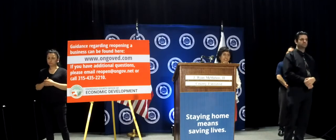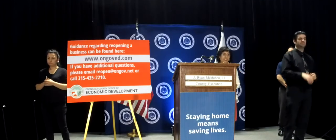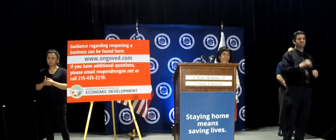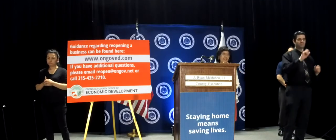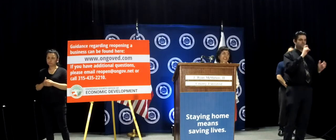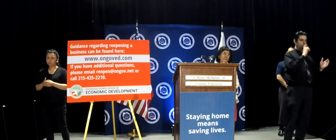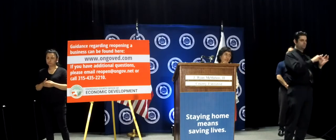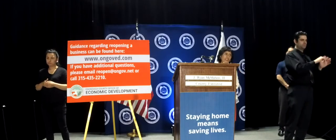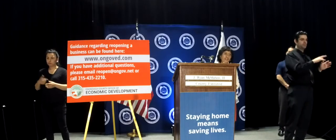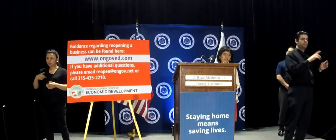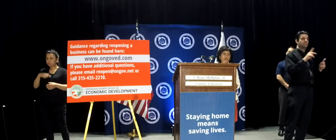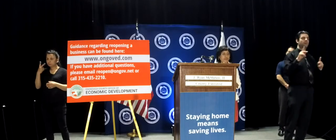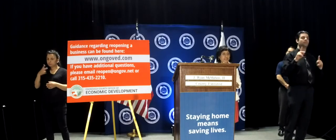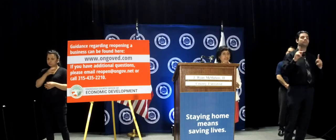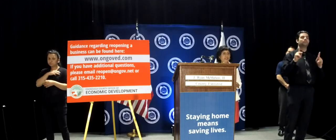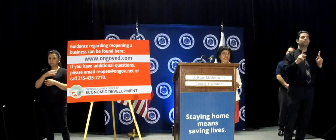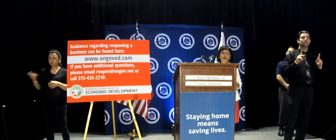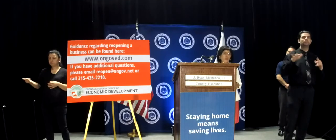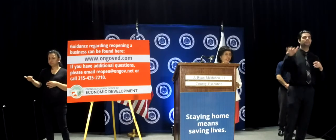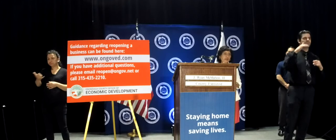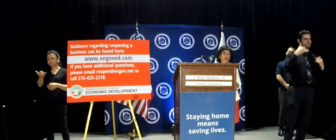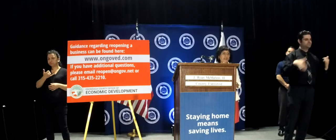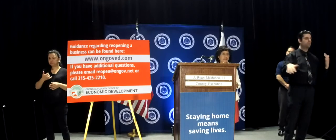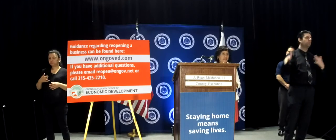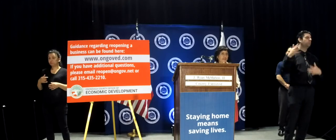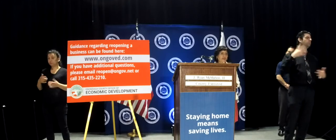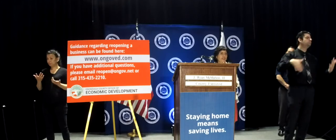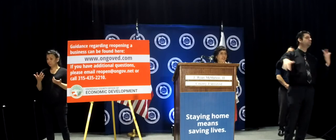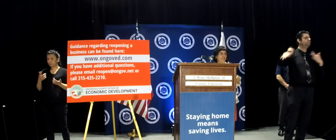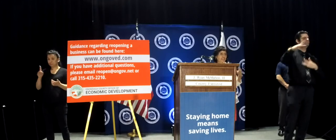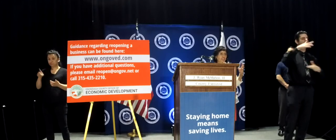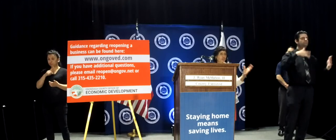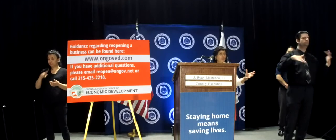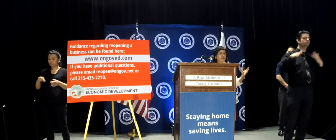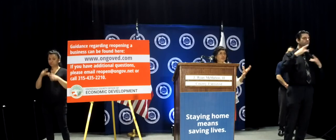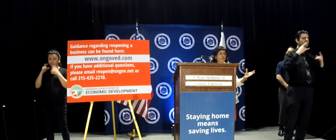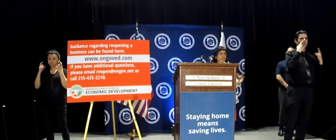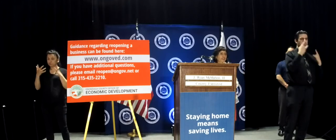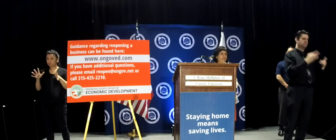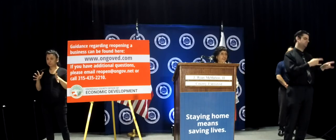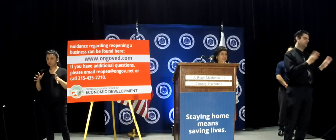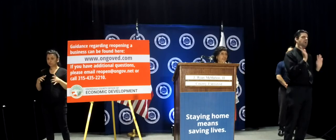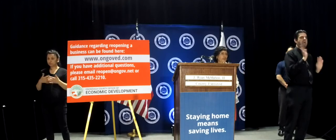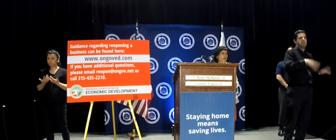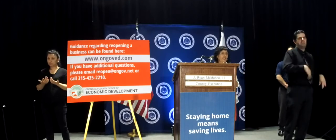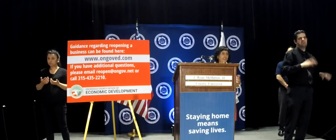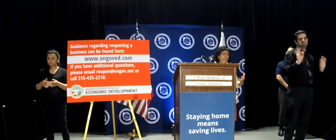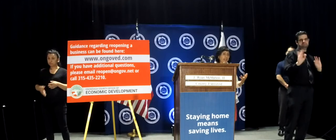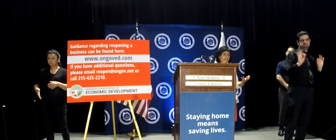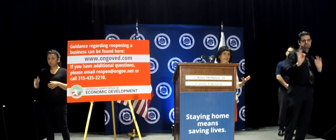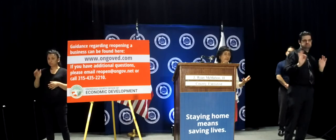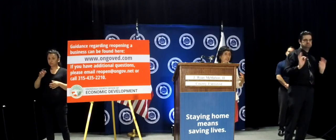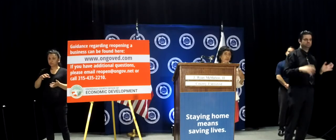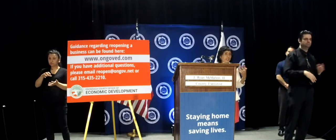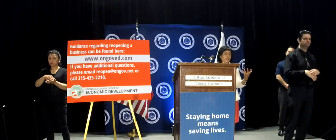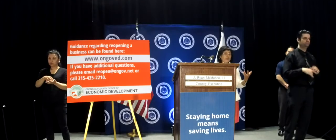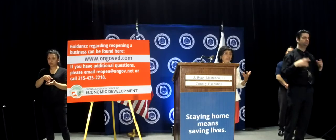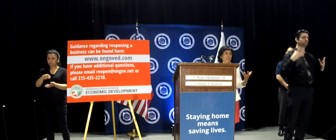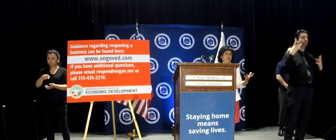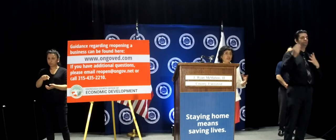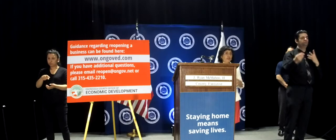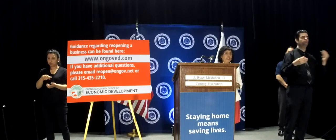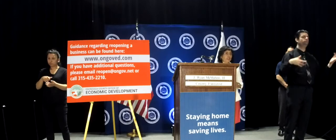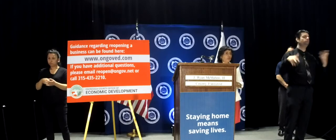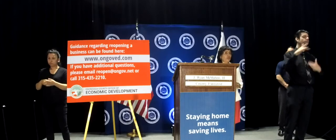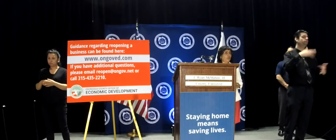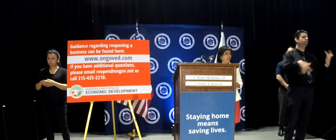out in the way they shouldn't be. They're not wearing masks. They're still going to the places when they have, when